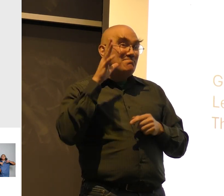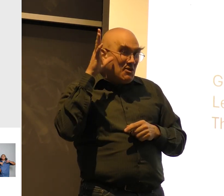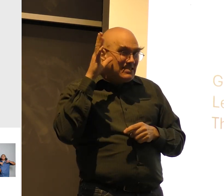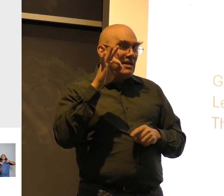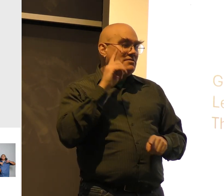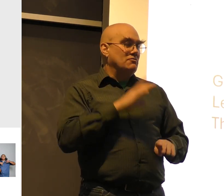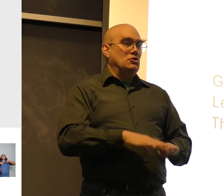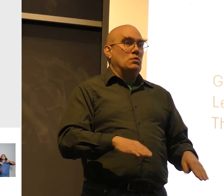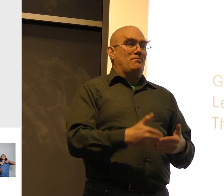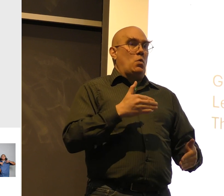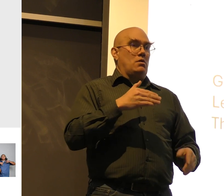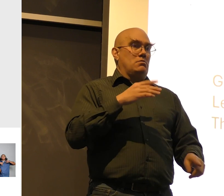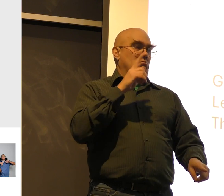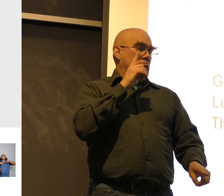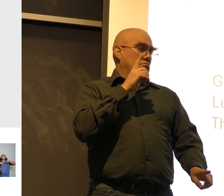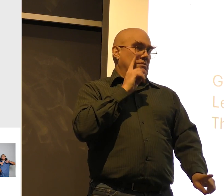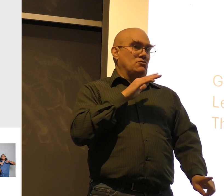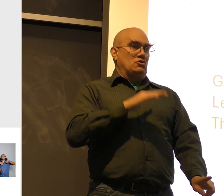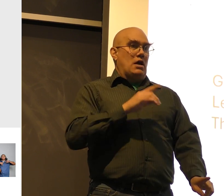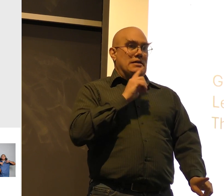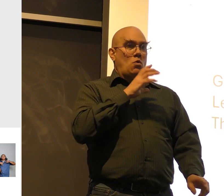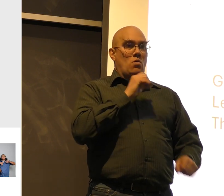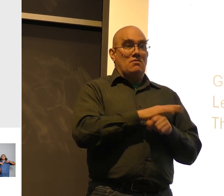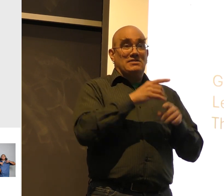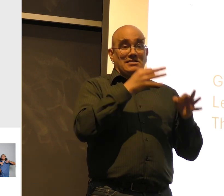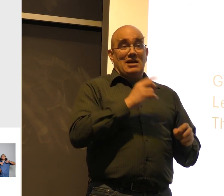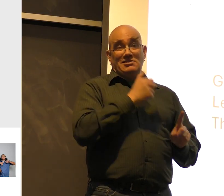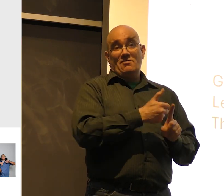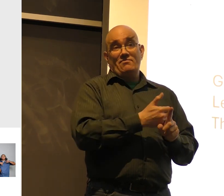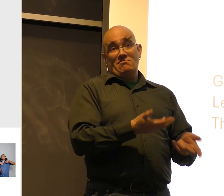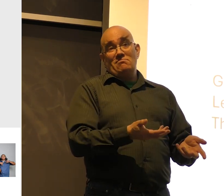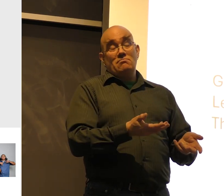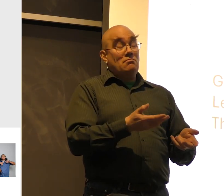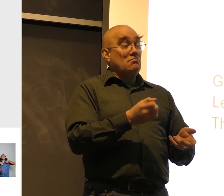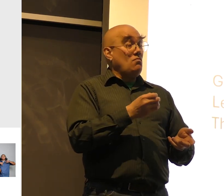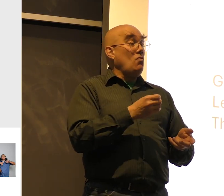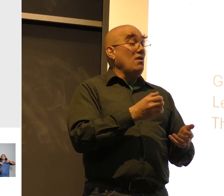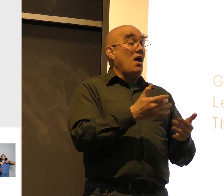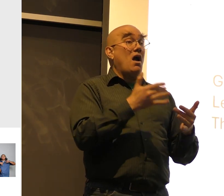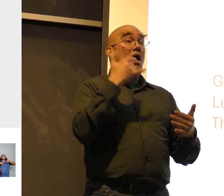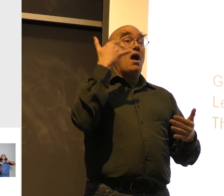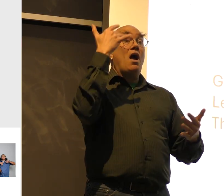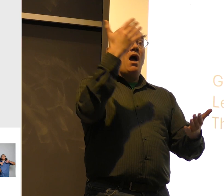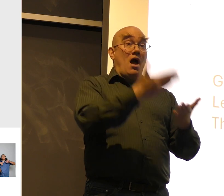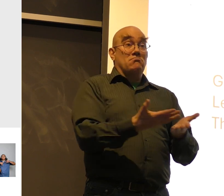they offer it to parents of deaf children before they're old enough to decide for themselves. And